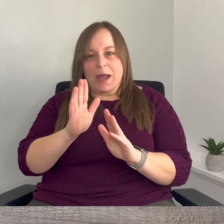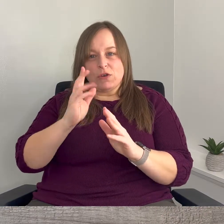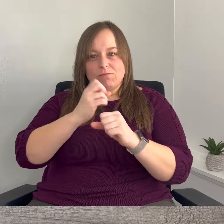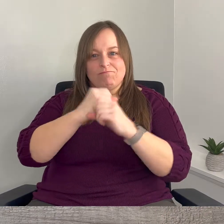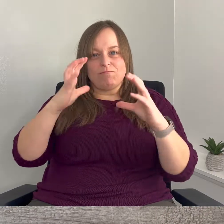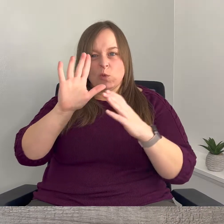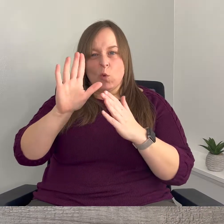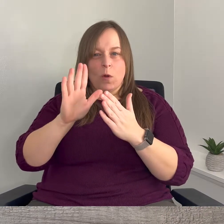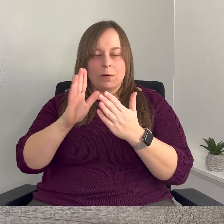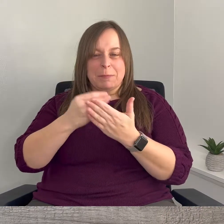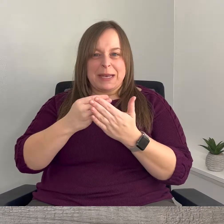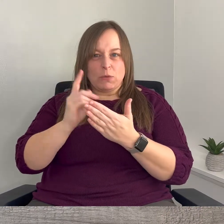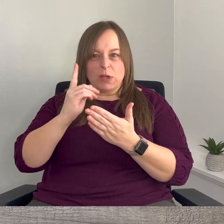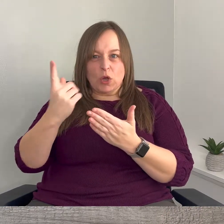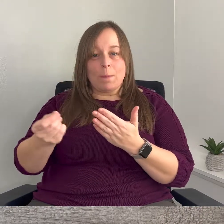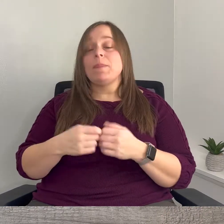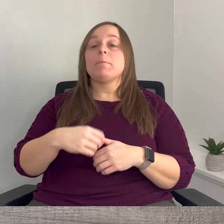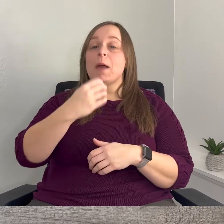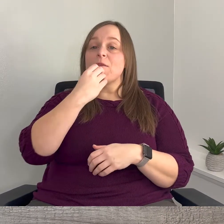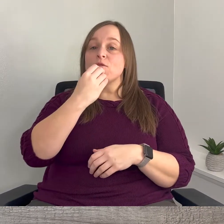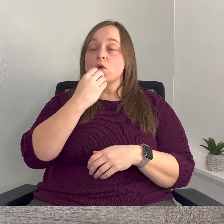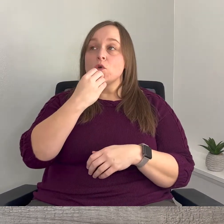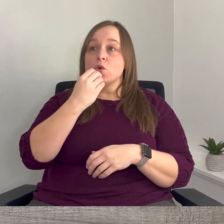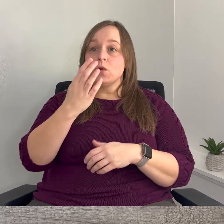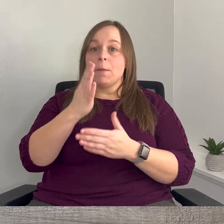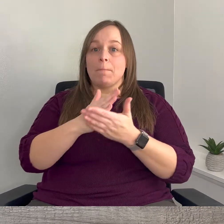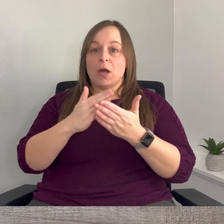here. But my food